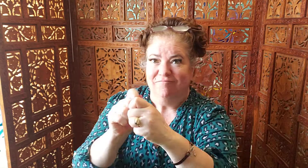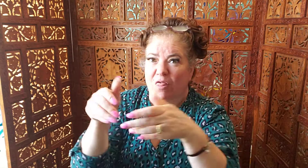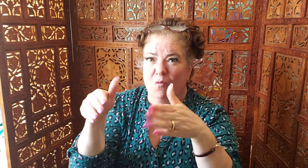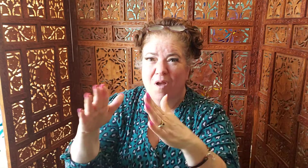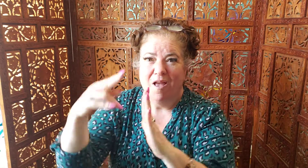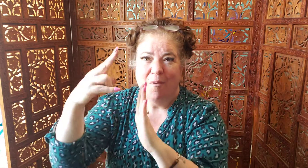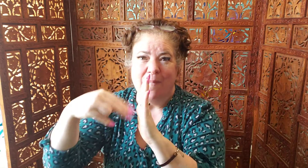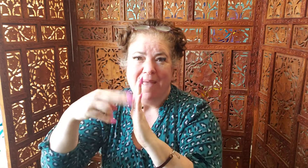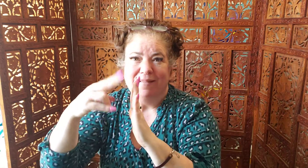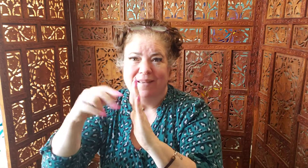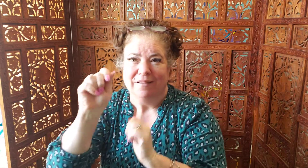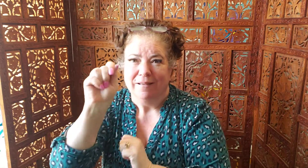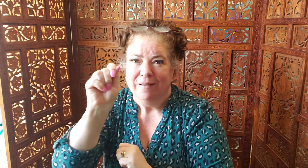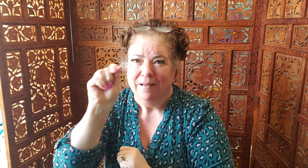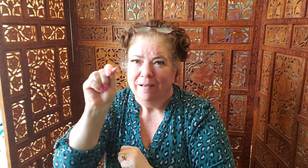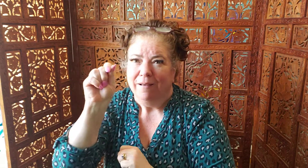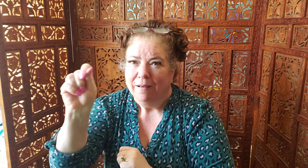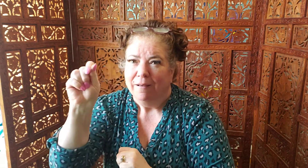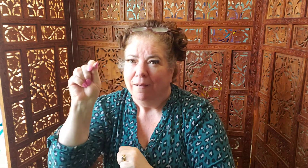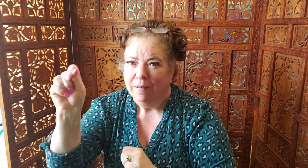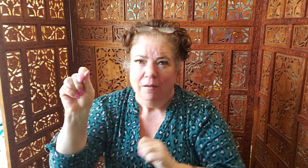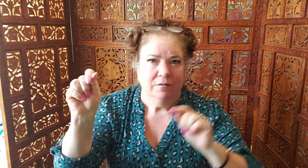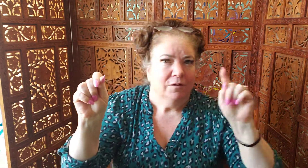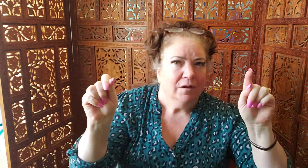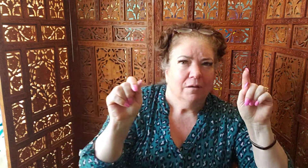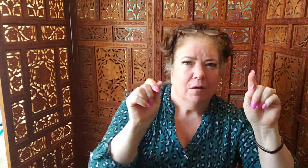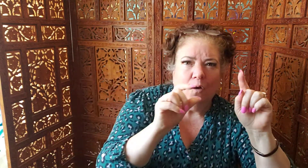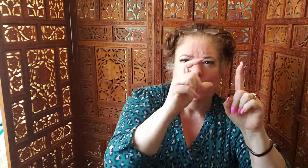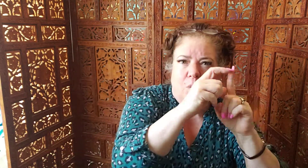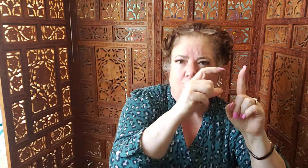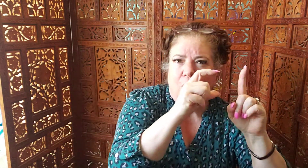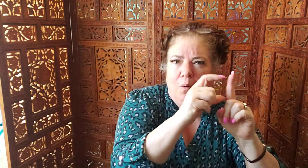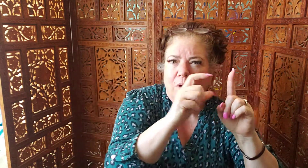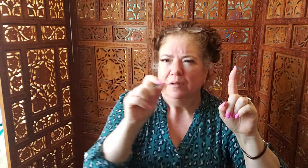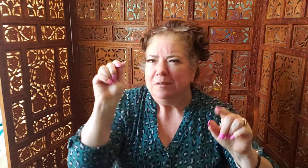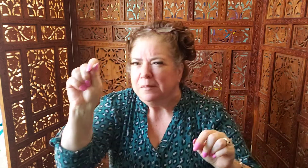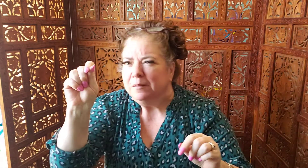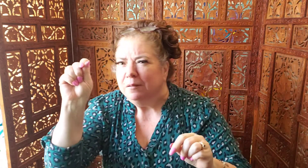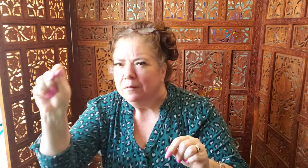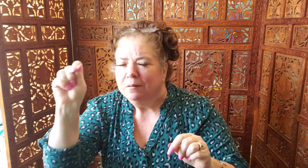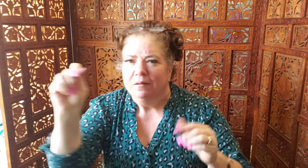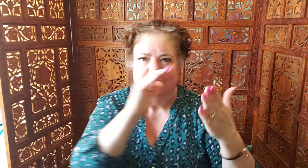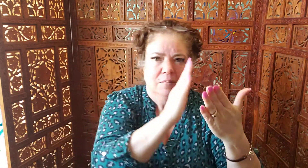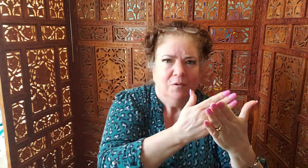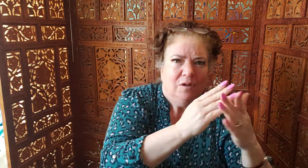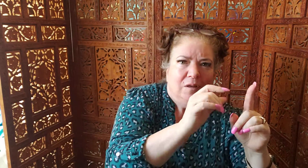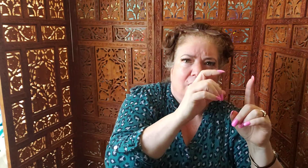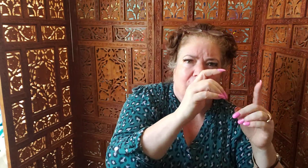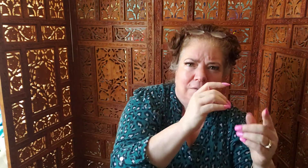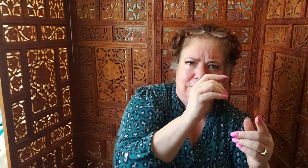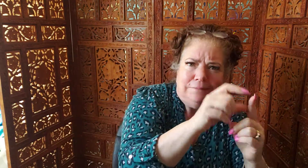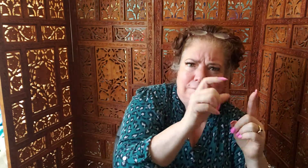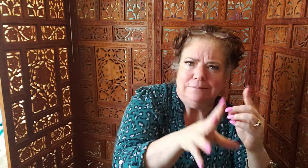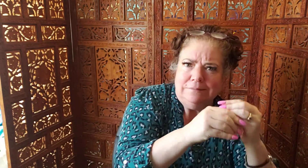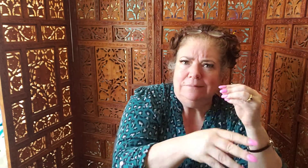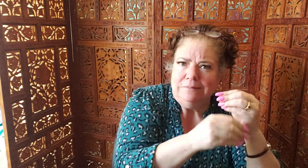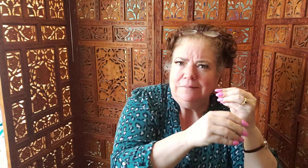in, as each lyric came in, the picture became more focused and storytelling clearer, and it literally didn't